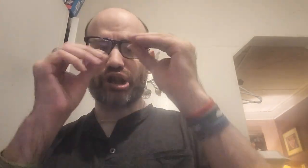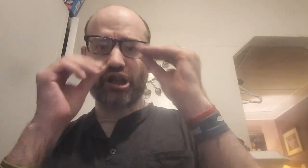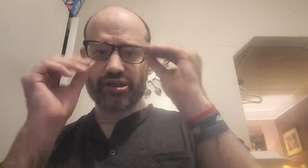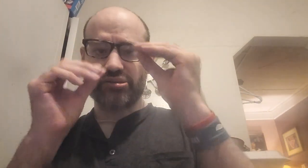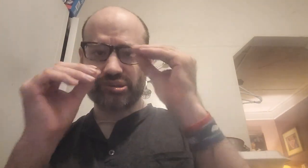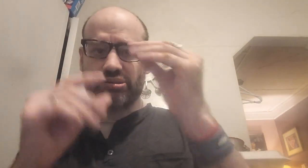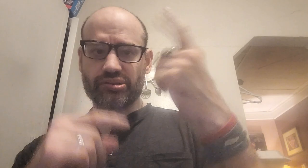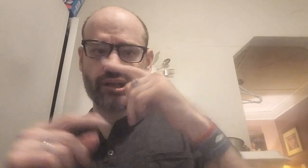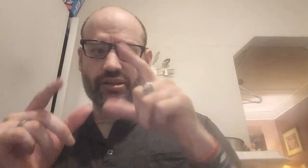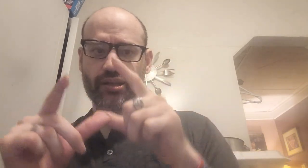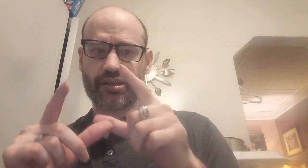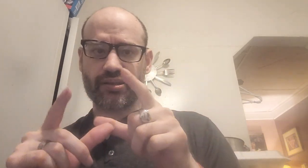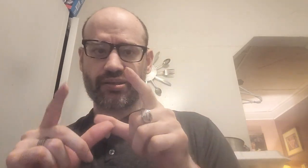sign language.